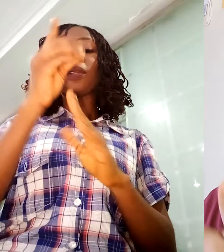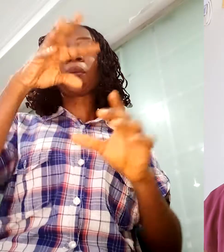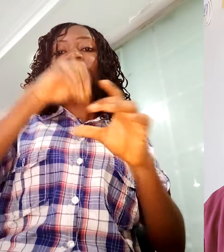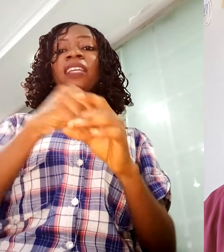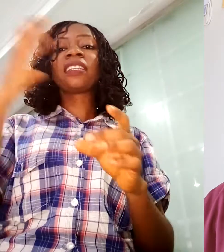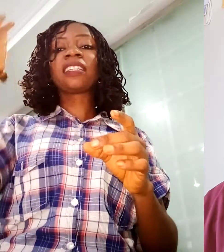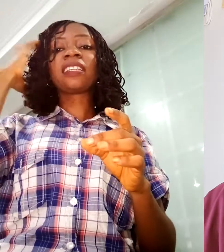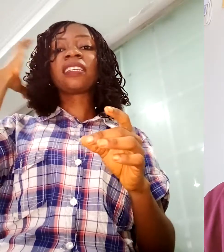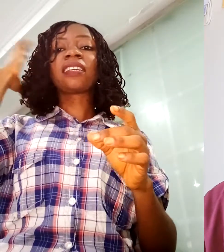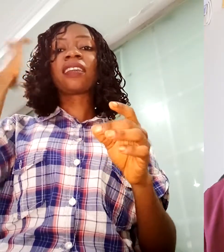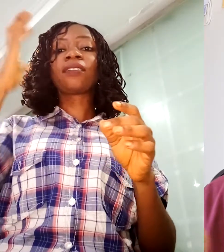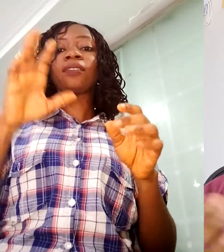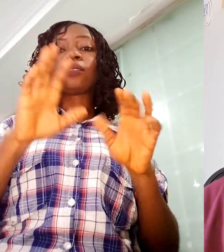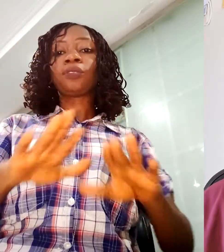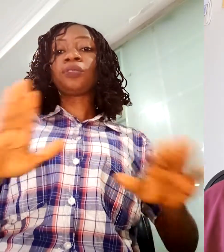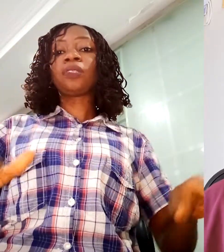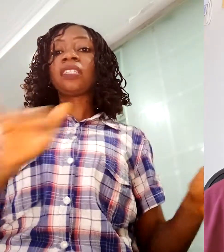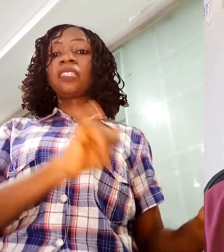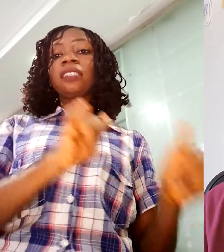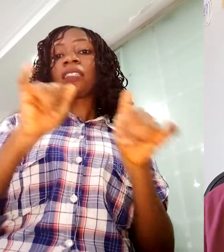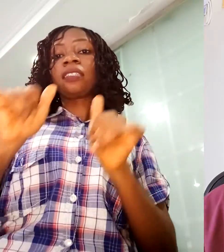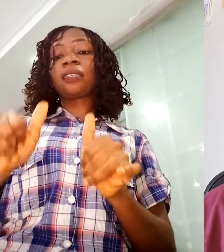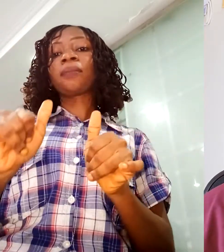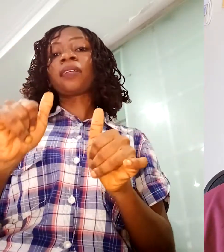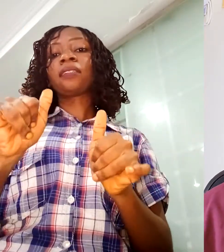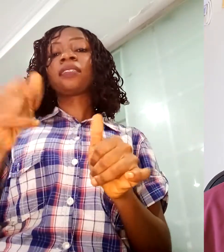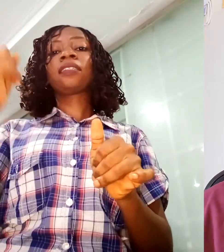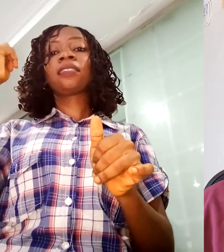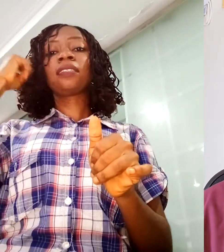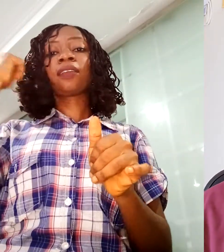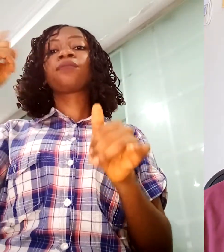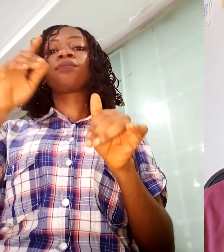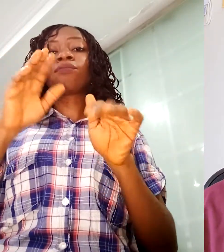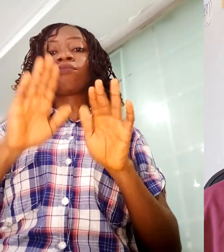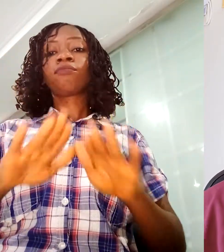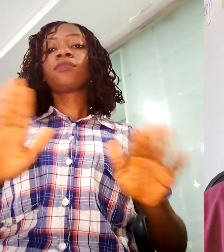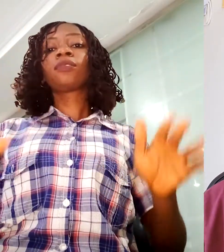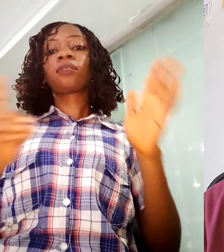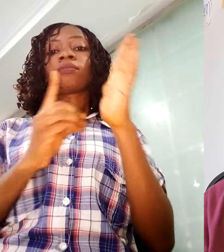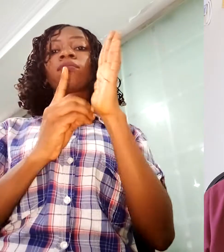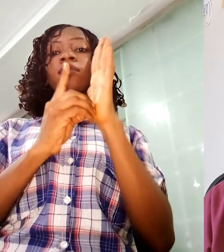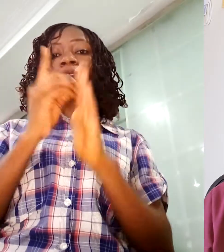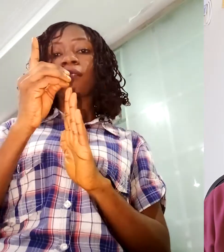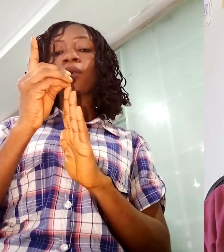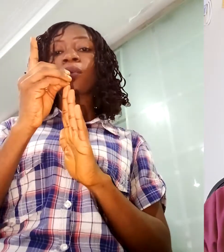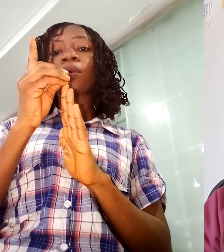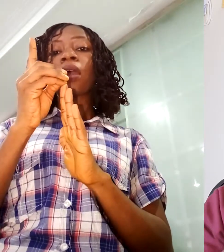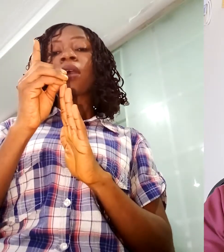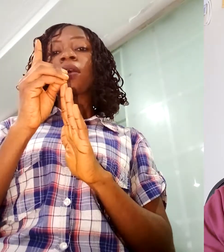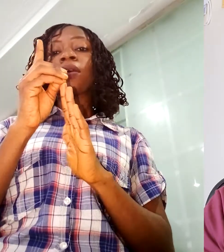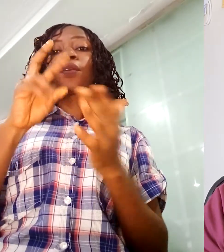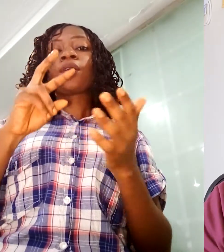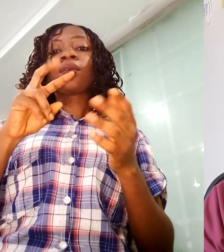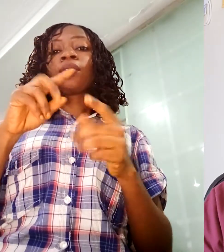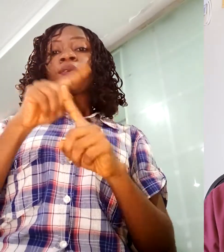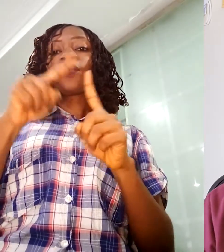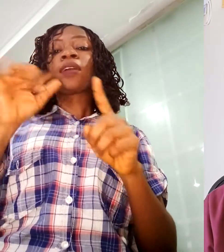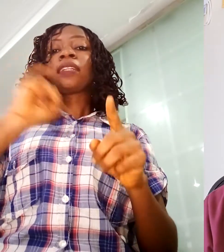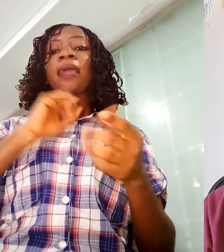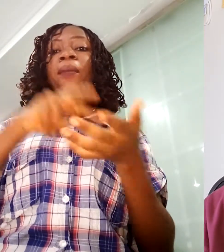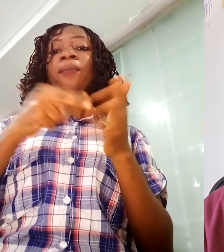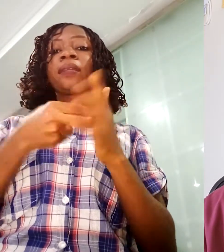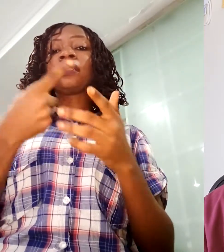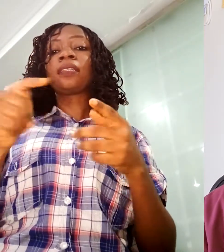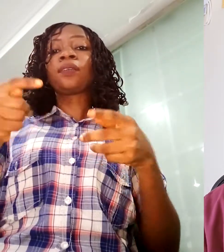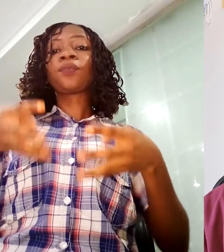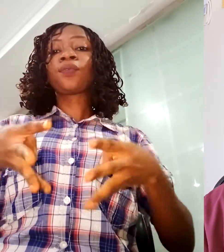in hearing children is the same way language develops in deaf children. When I mean the way, I